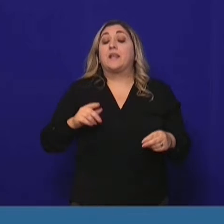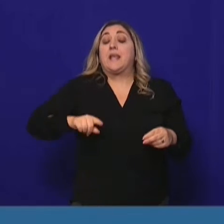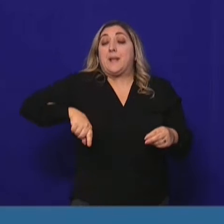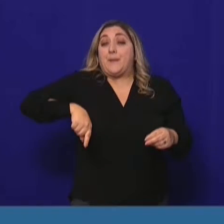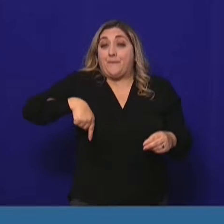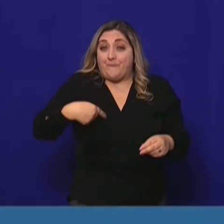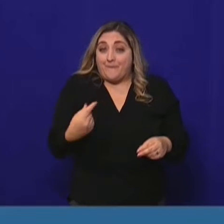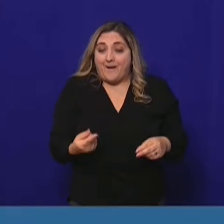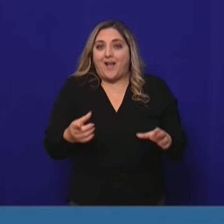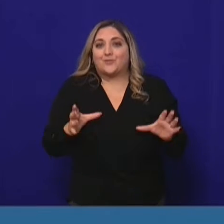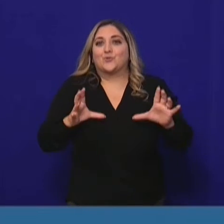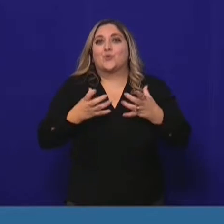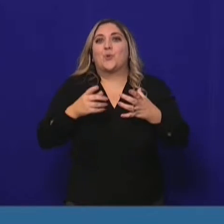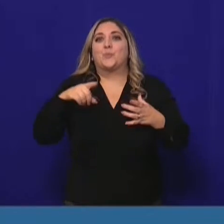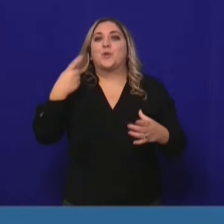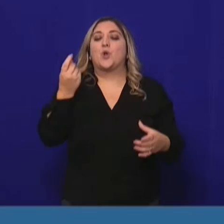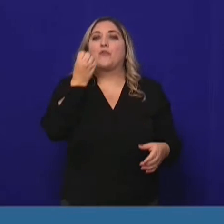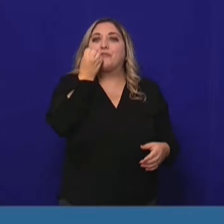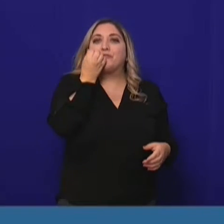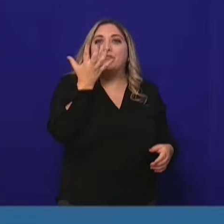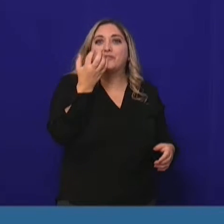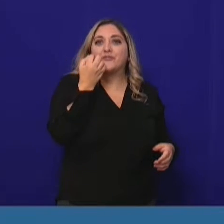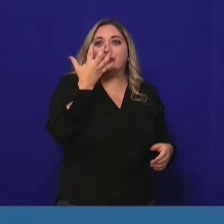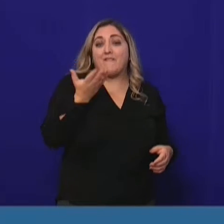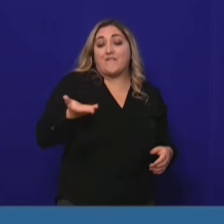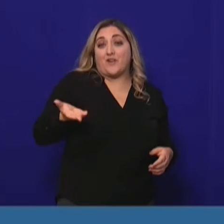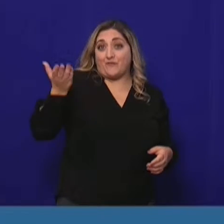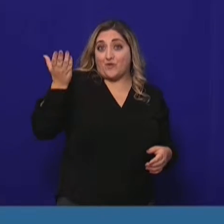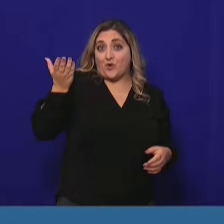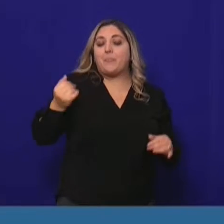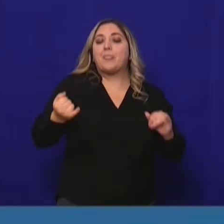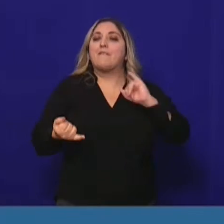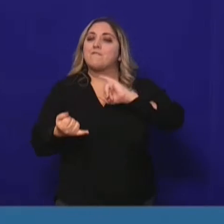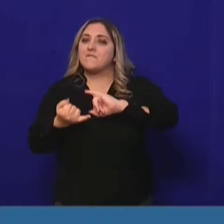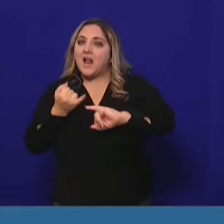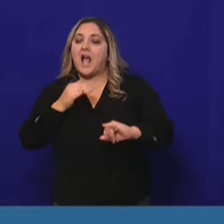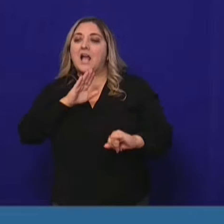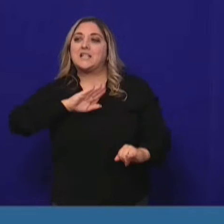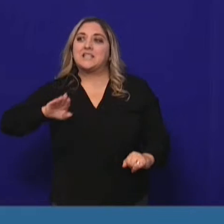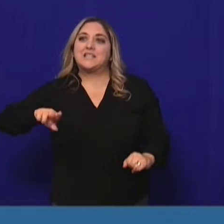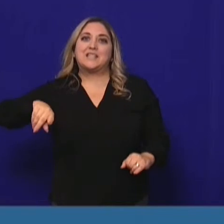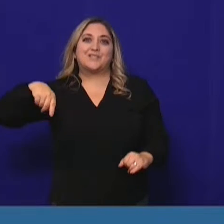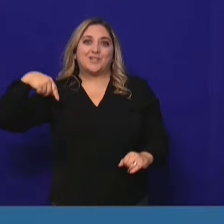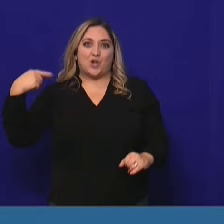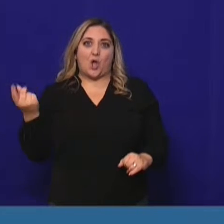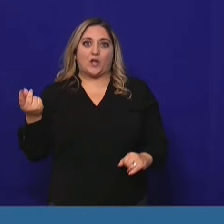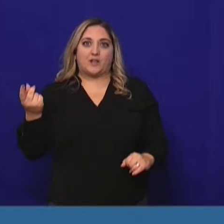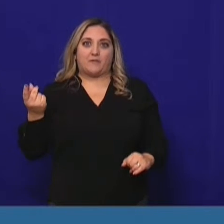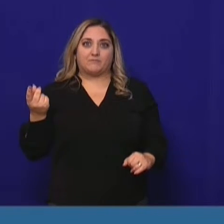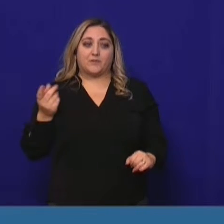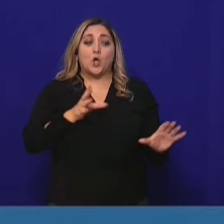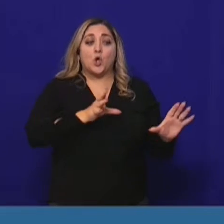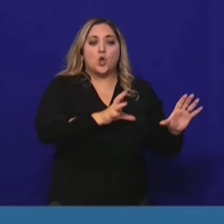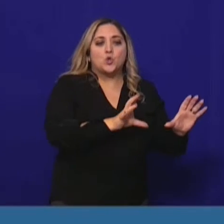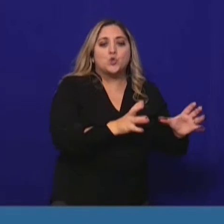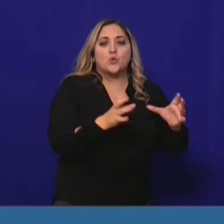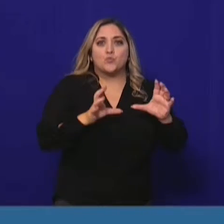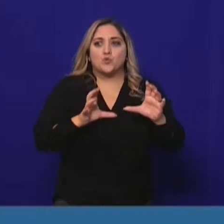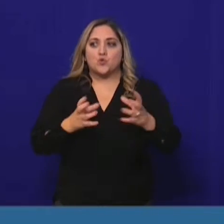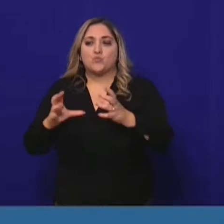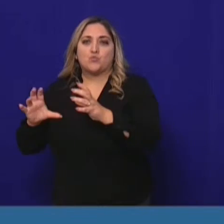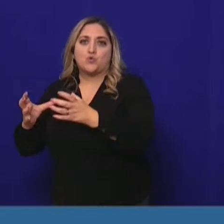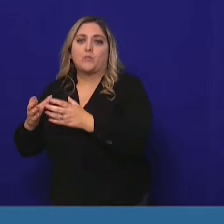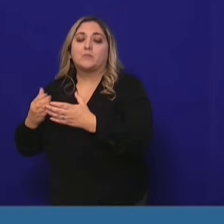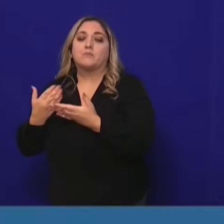minn 55 u mbagħad eventwalment kun nistgħu nlaqmu l-kumplament tal-popolazzjoni kollha. U dawn l-staggered approach li